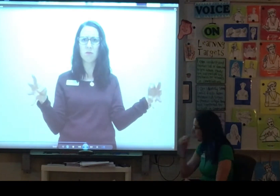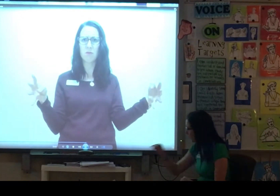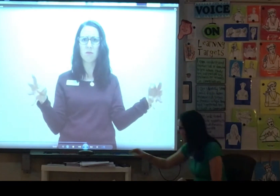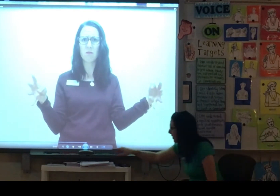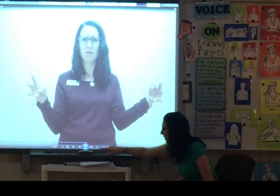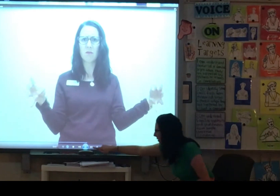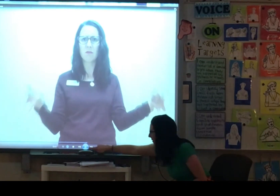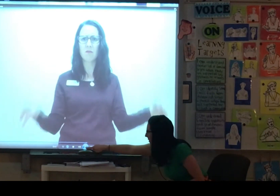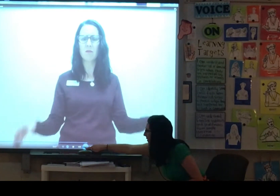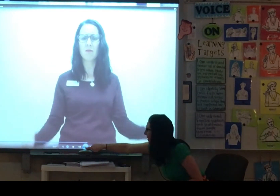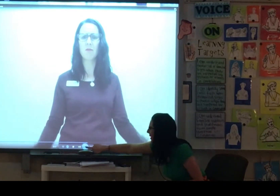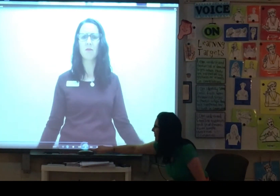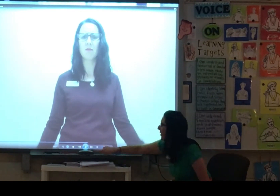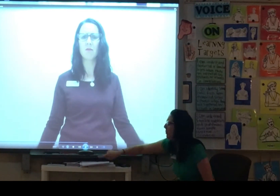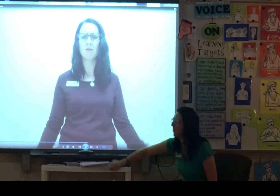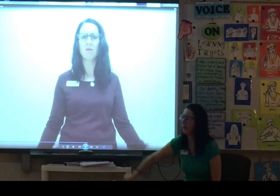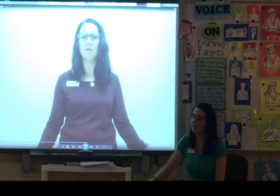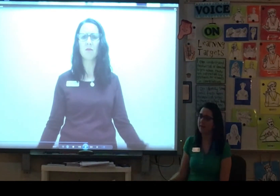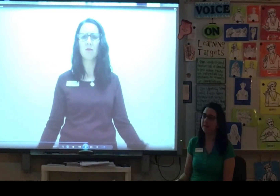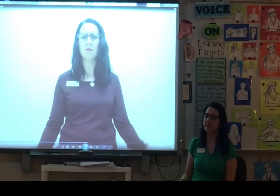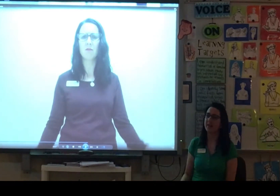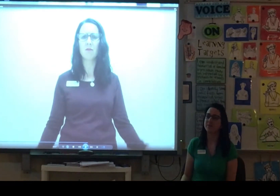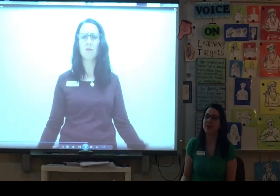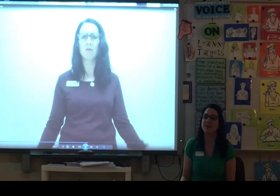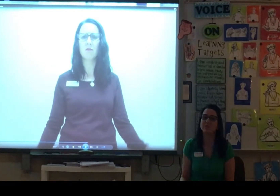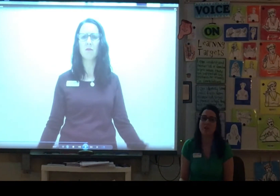In rows. Good. All right, we'll break it down again. Say so.